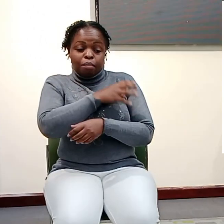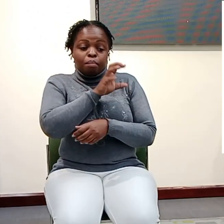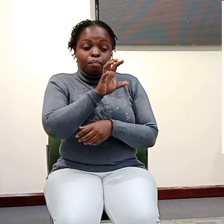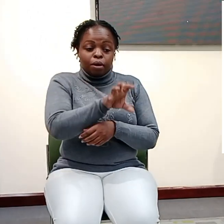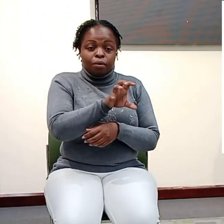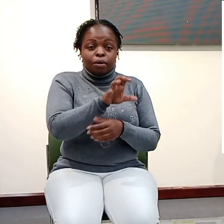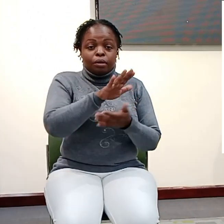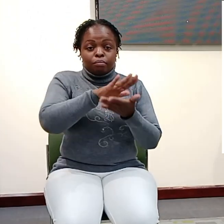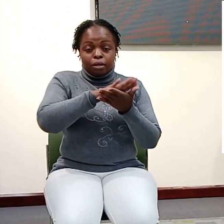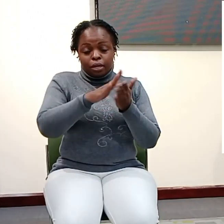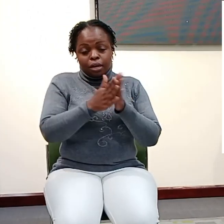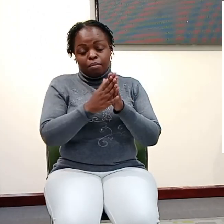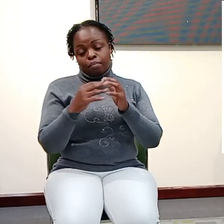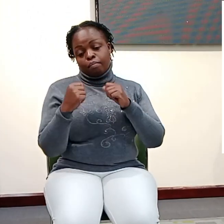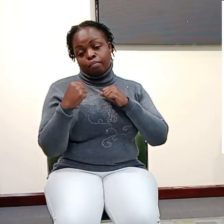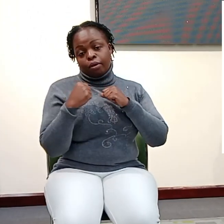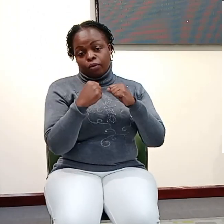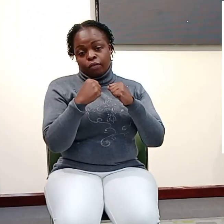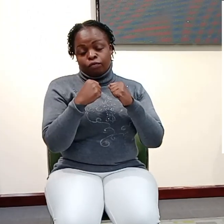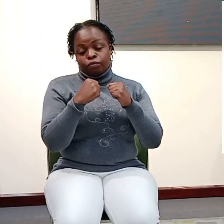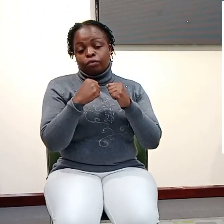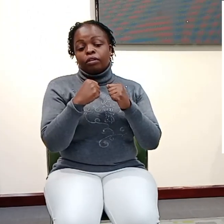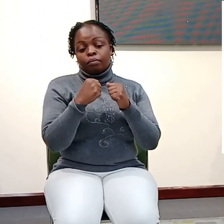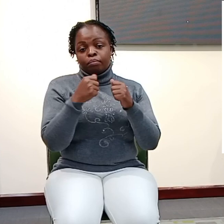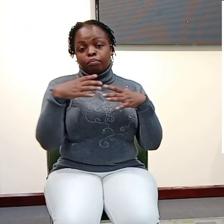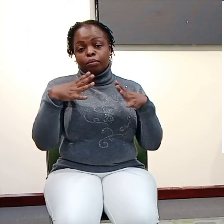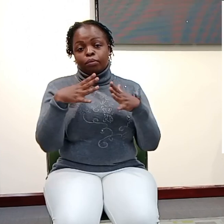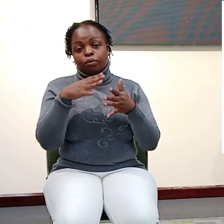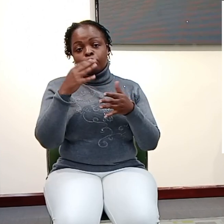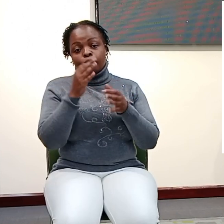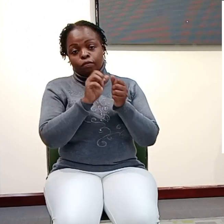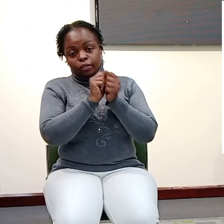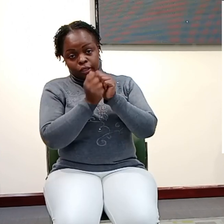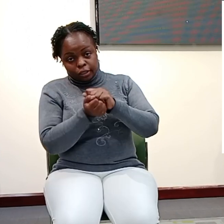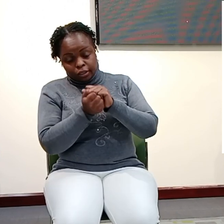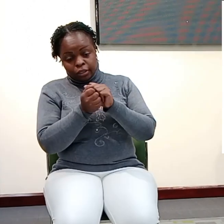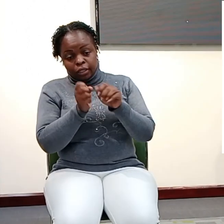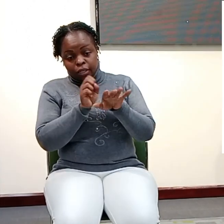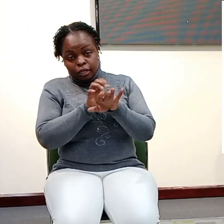they become powerful agents of change. They influence their